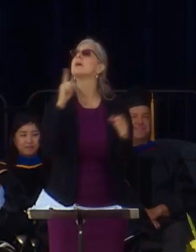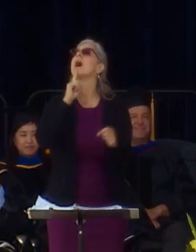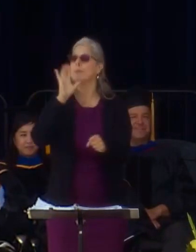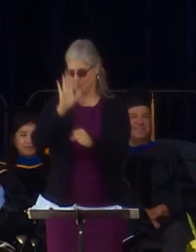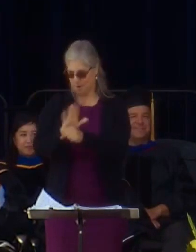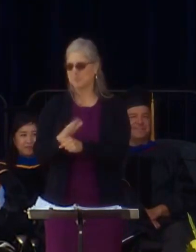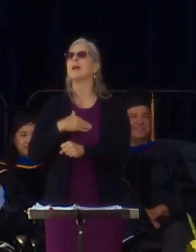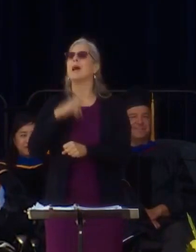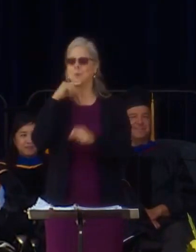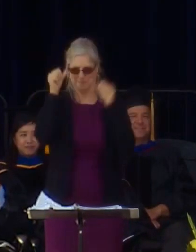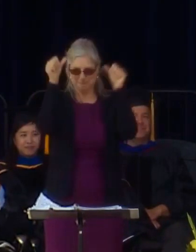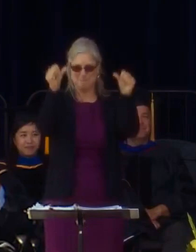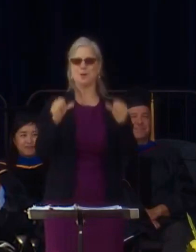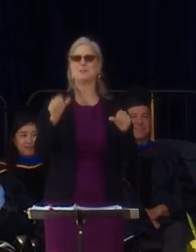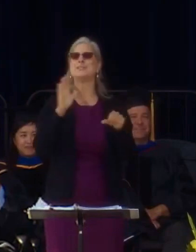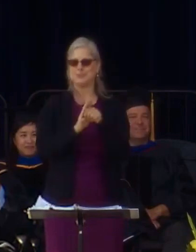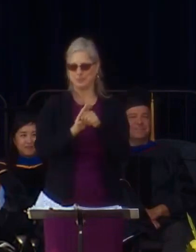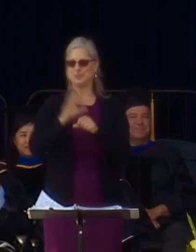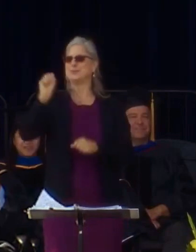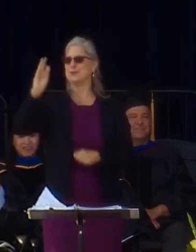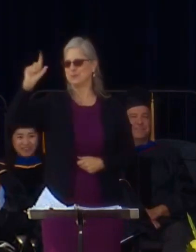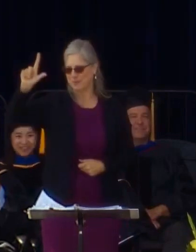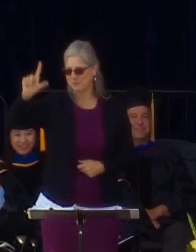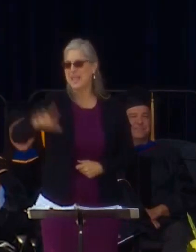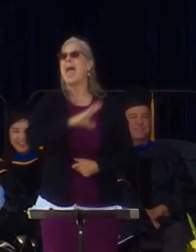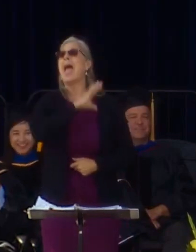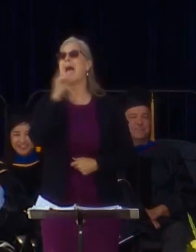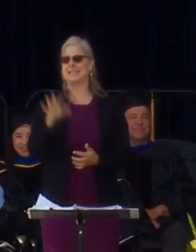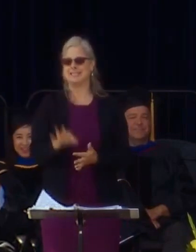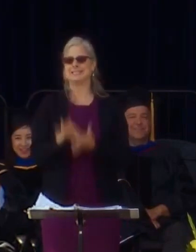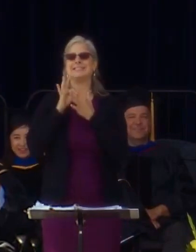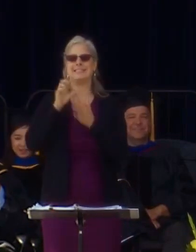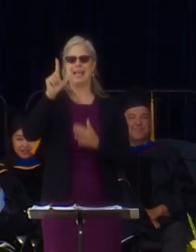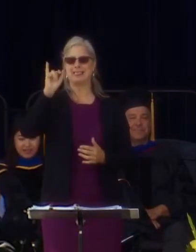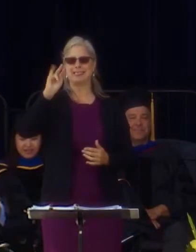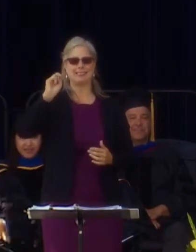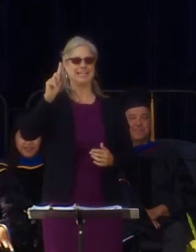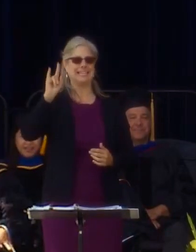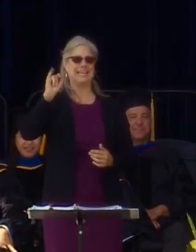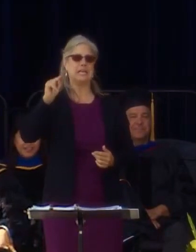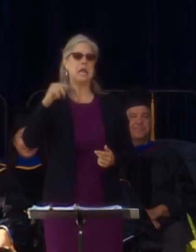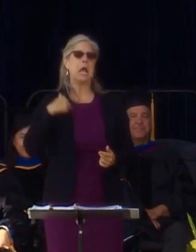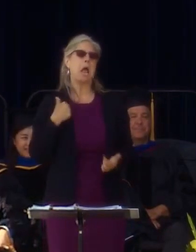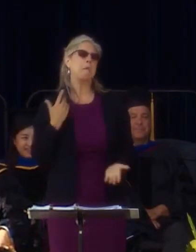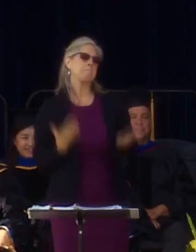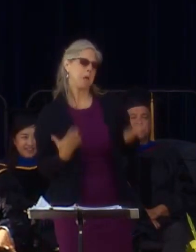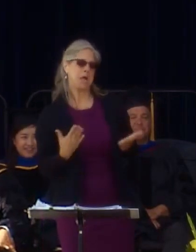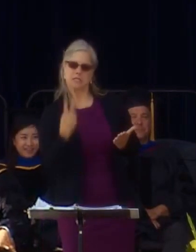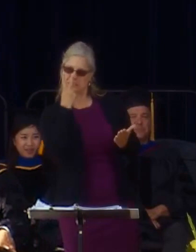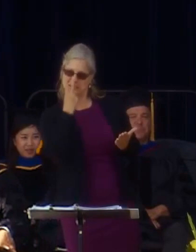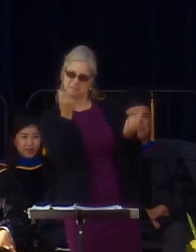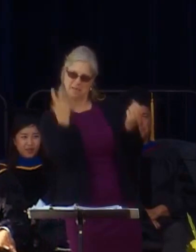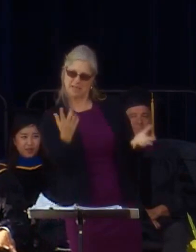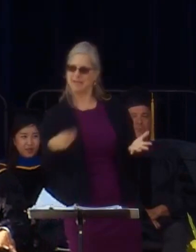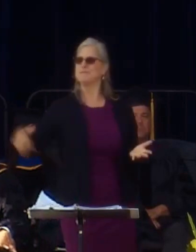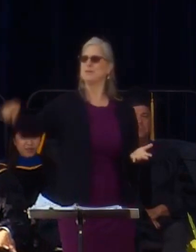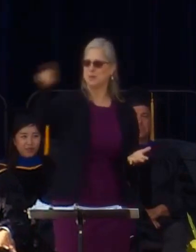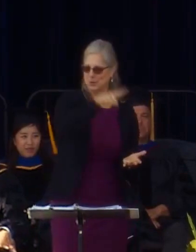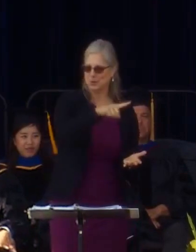I promise I'll post this to social, and especially LinkedIn, which is where I might end up seeing a bunch of